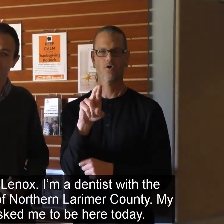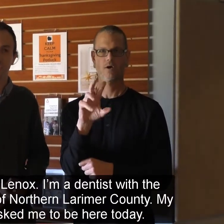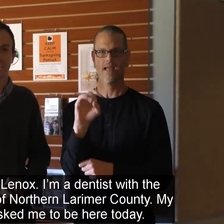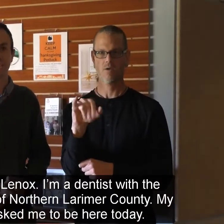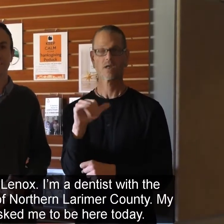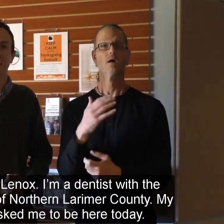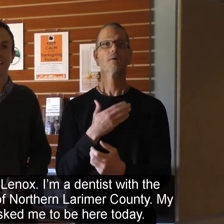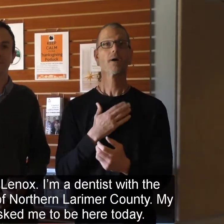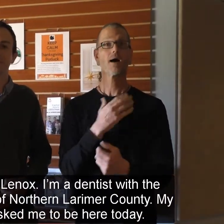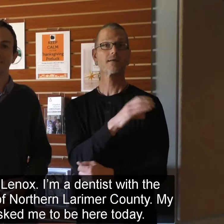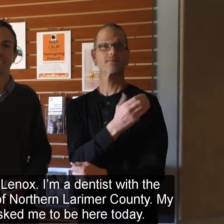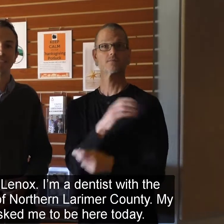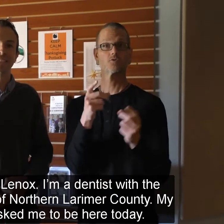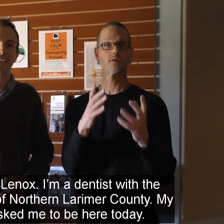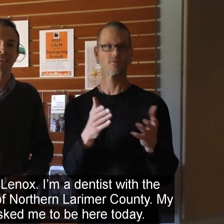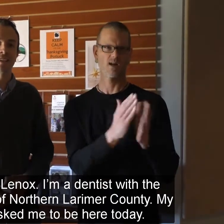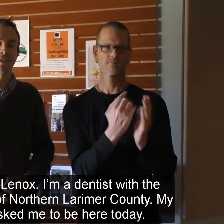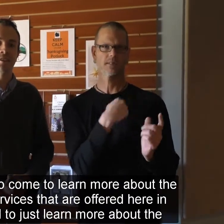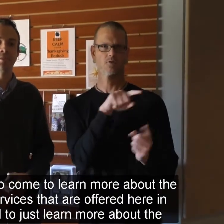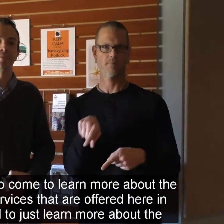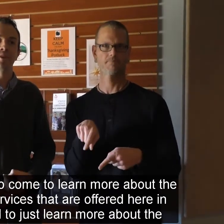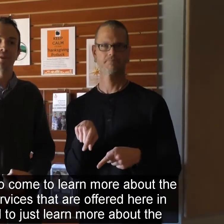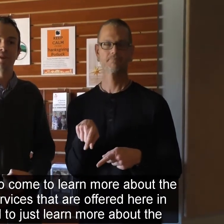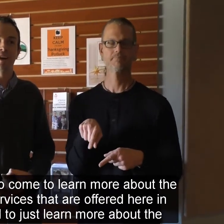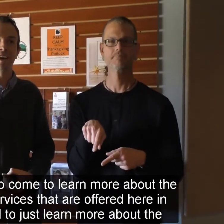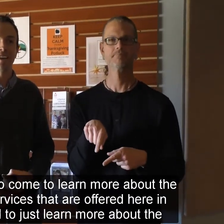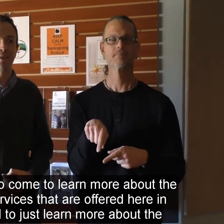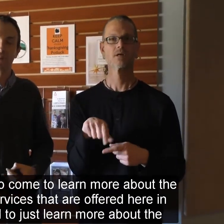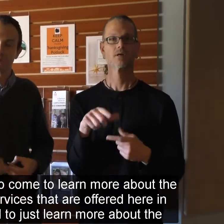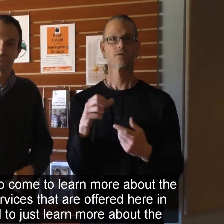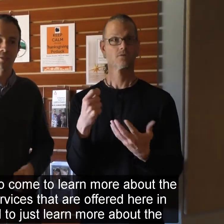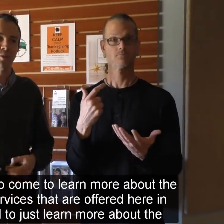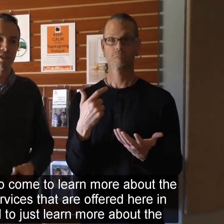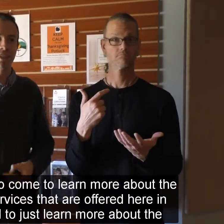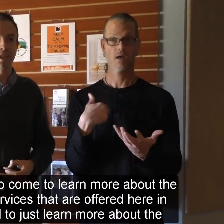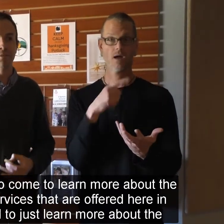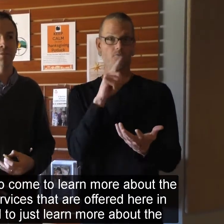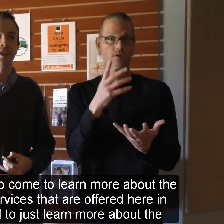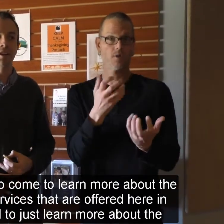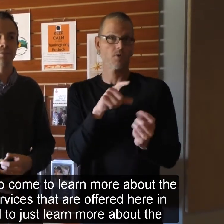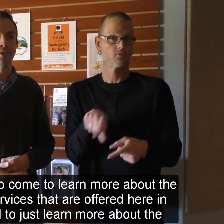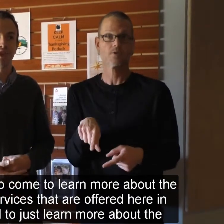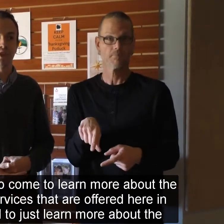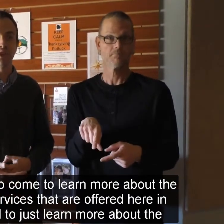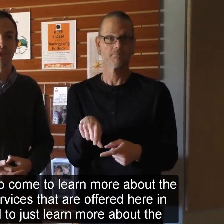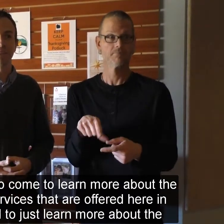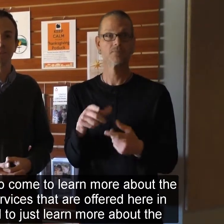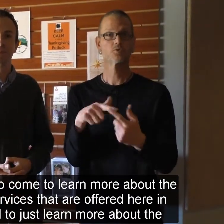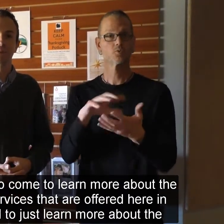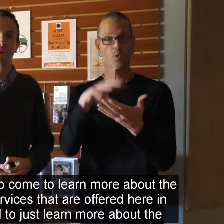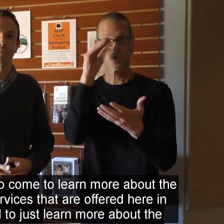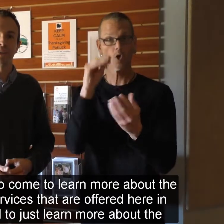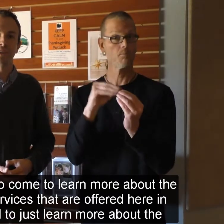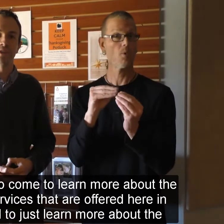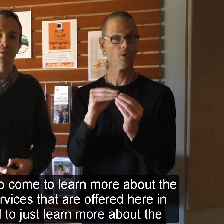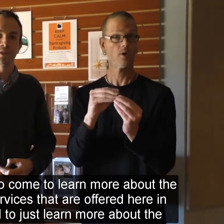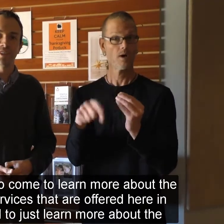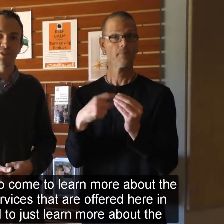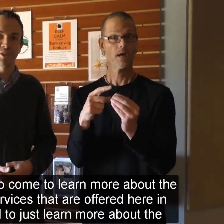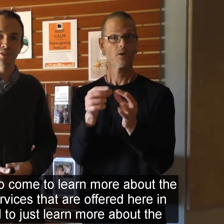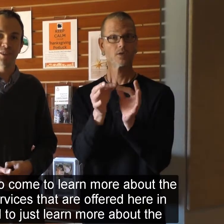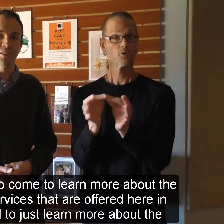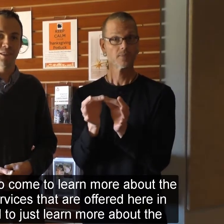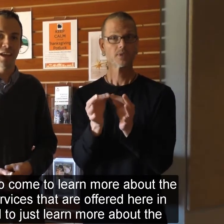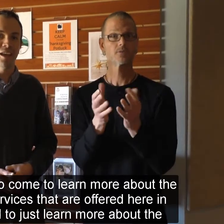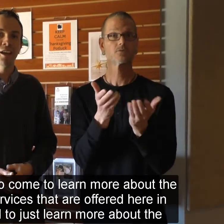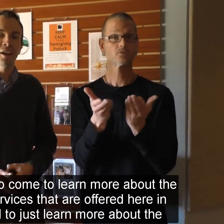My clinic director asked me to be here today, so I really wanted to come just learn a little bit more about the